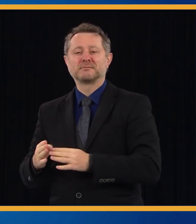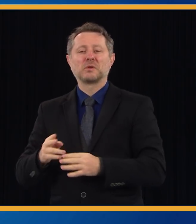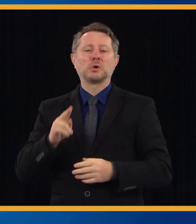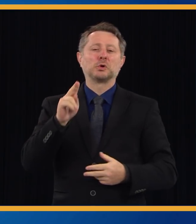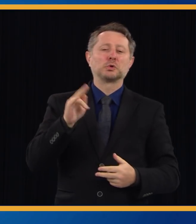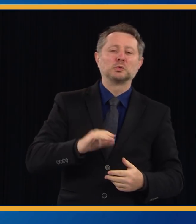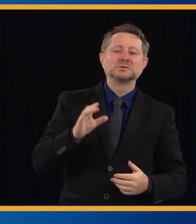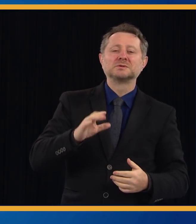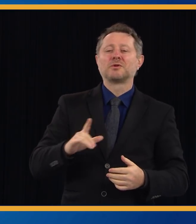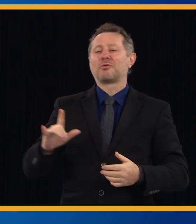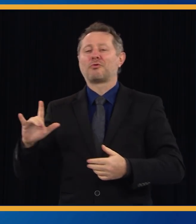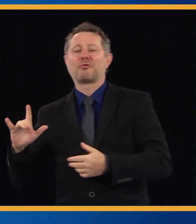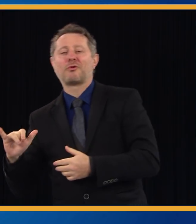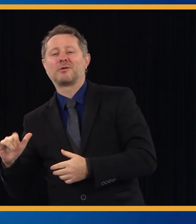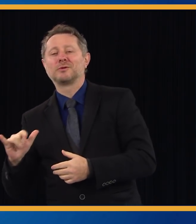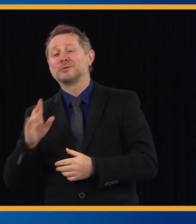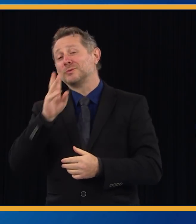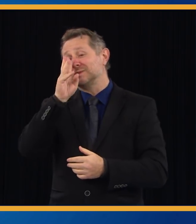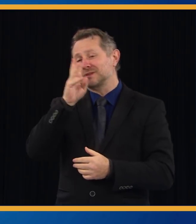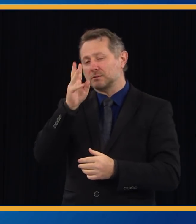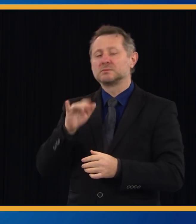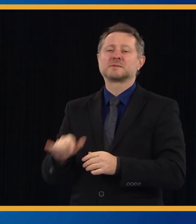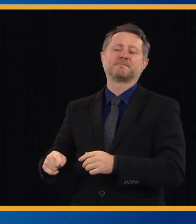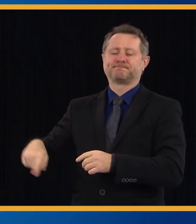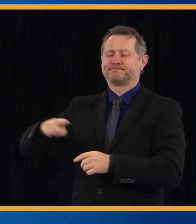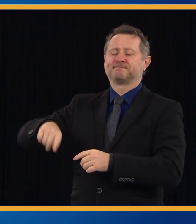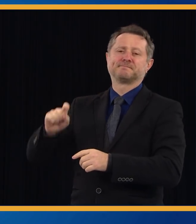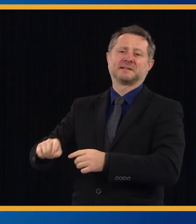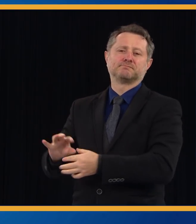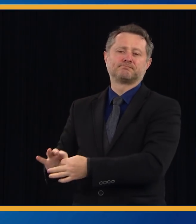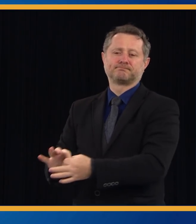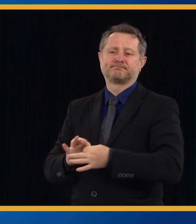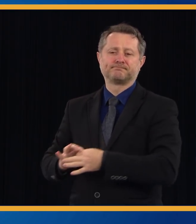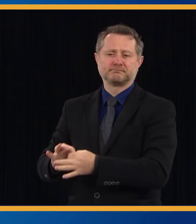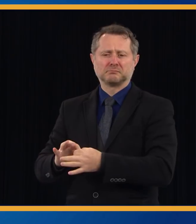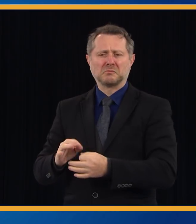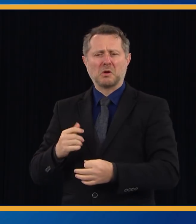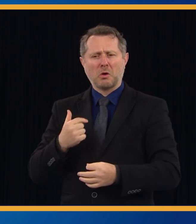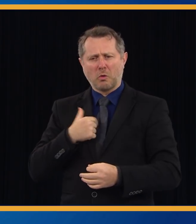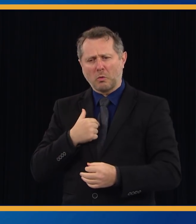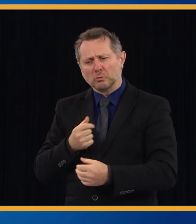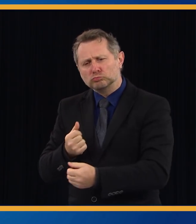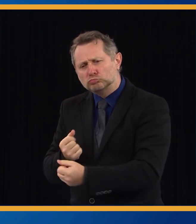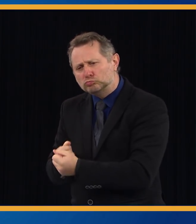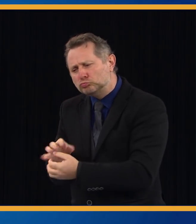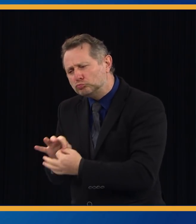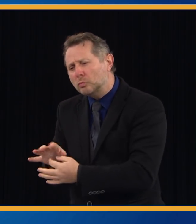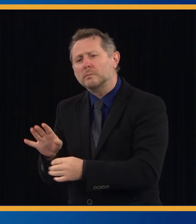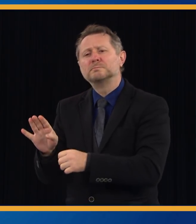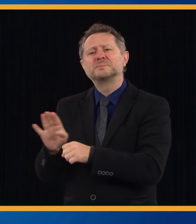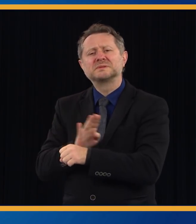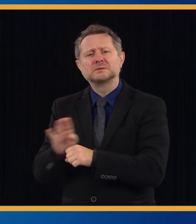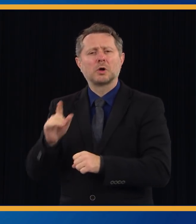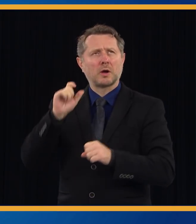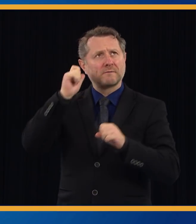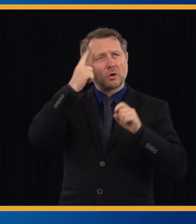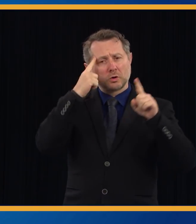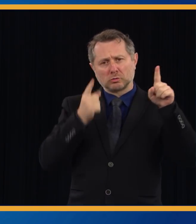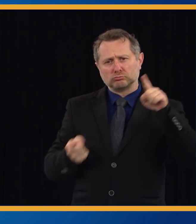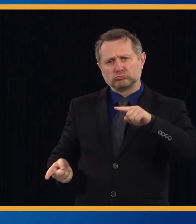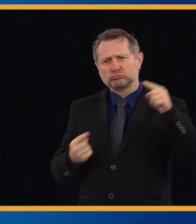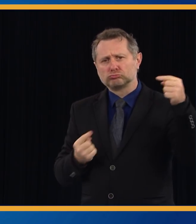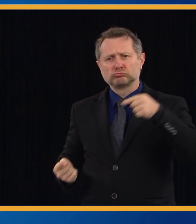be coordinated. And we're working with local businesses and leaders to do that. Again, on the phased